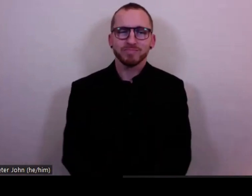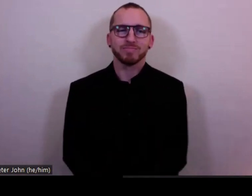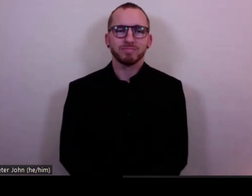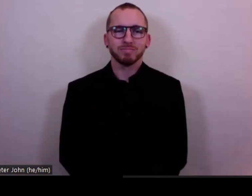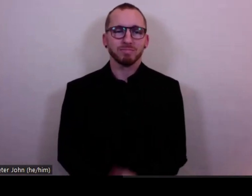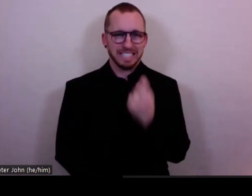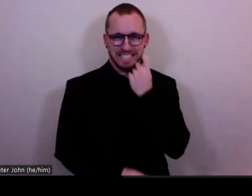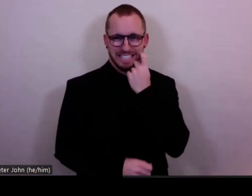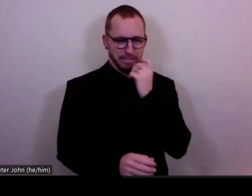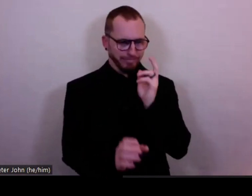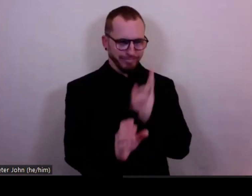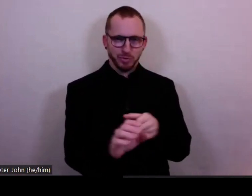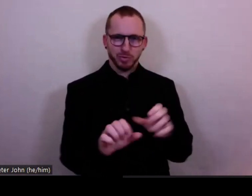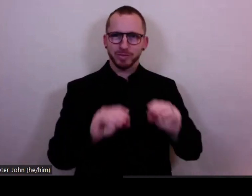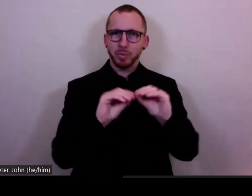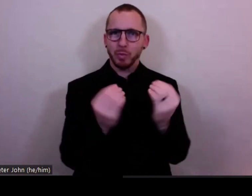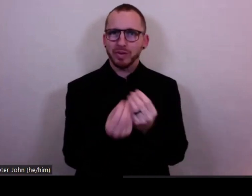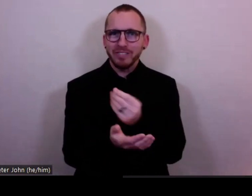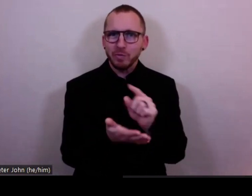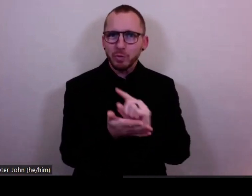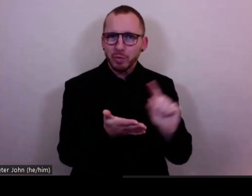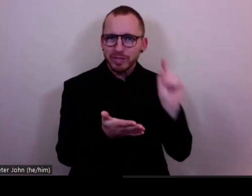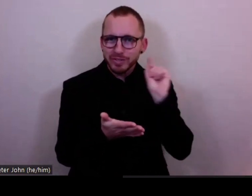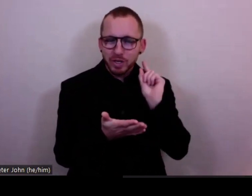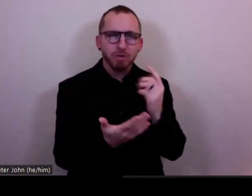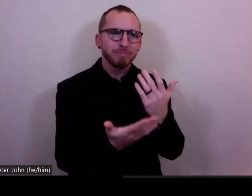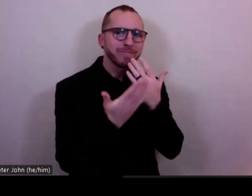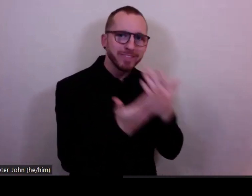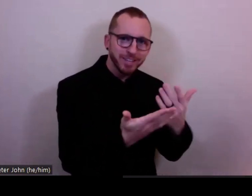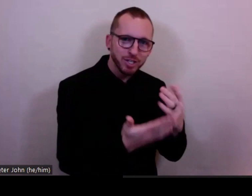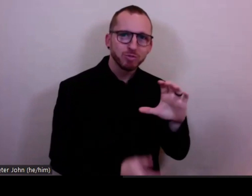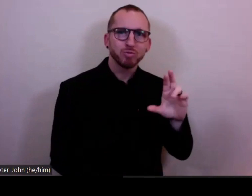organization, has taken a leadership role here. So thank you, Crystal.